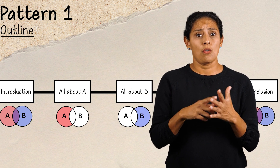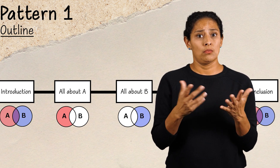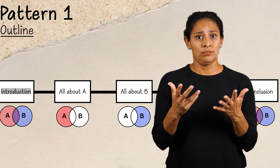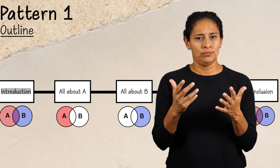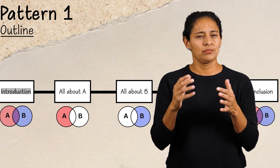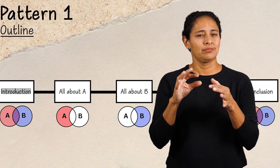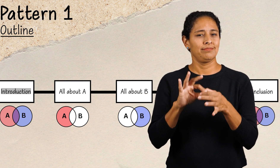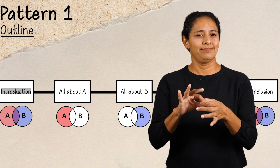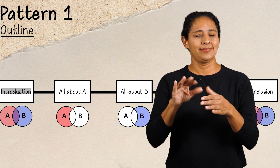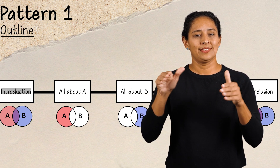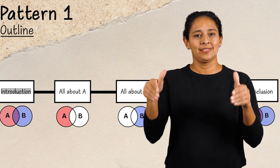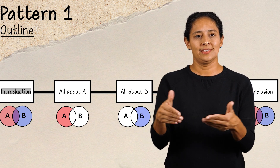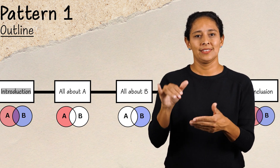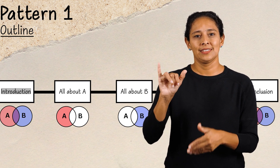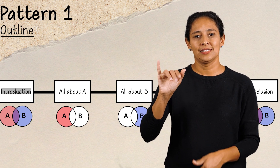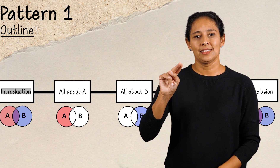We would start with our introduction,